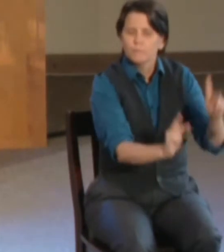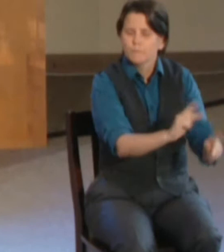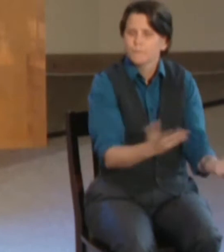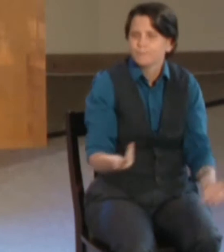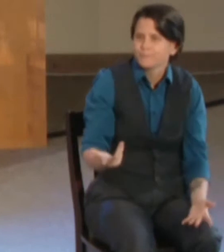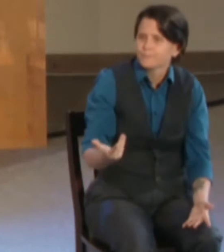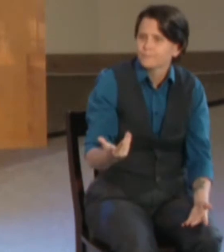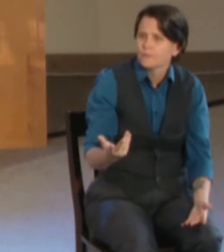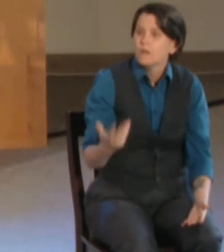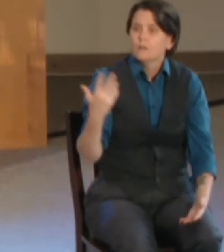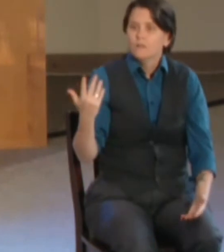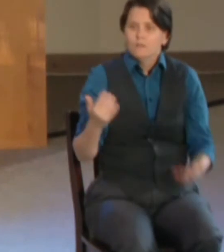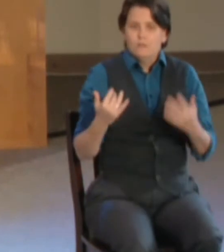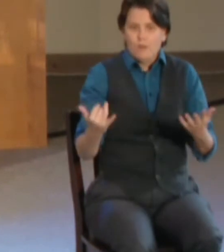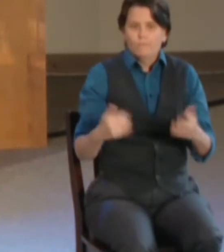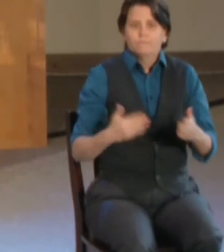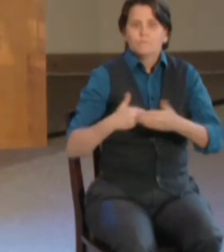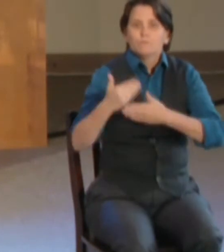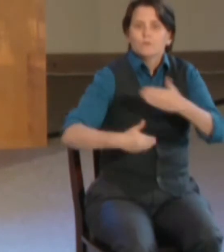It's a threefold process.